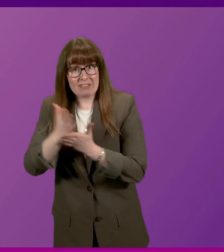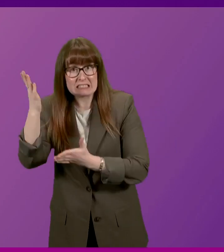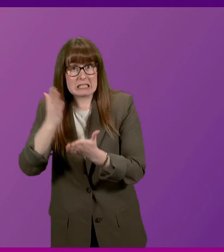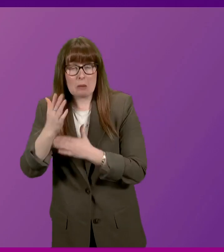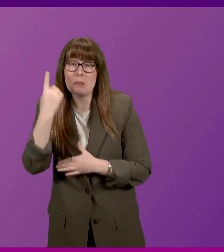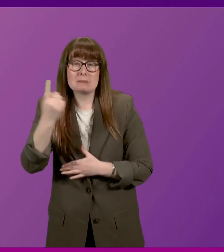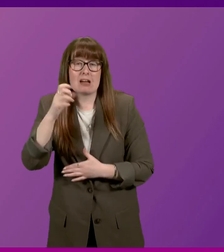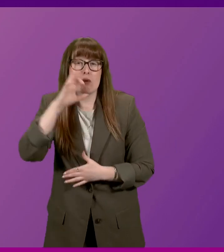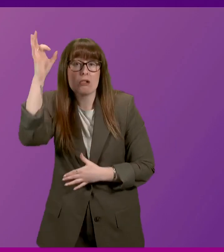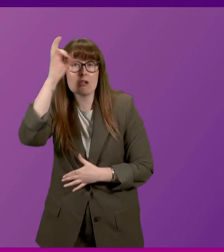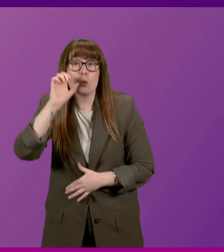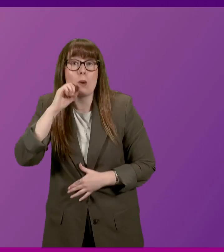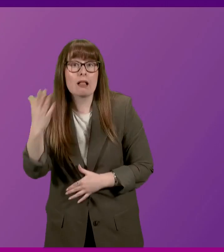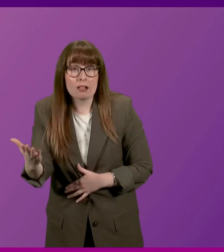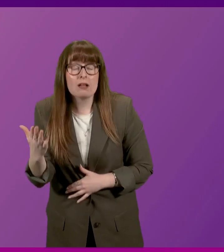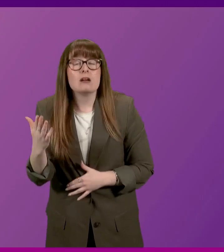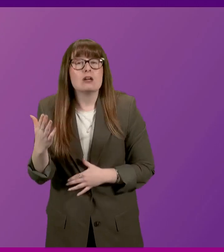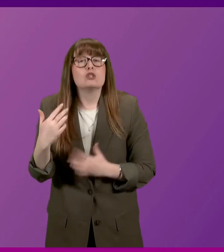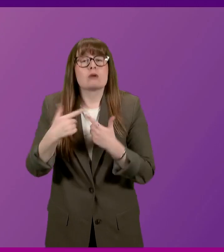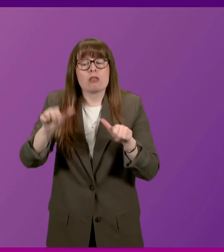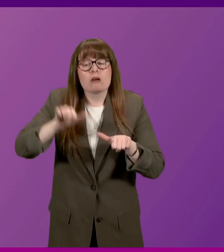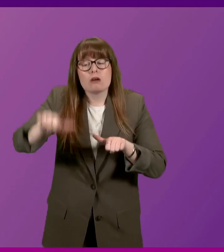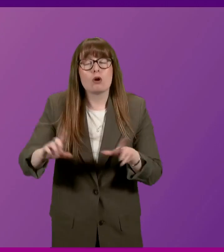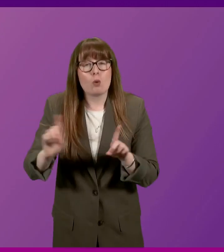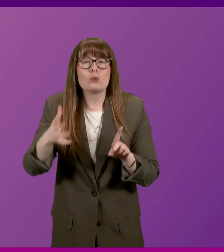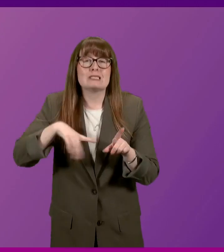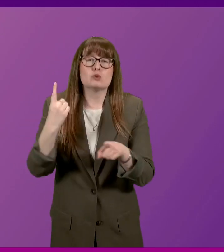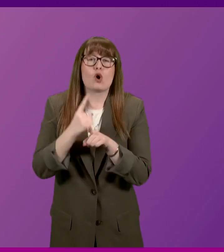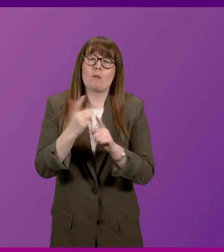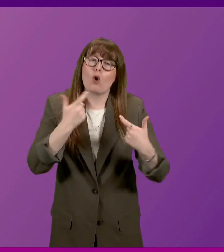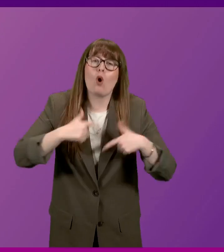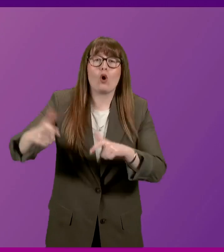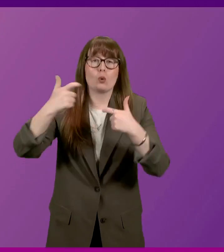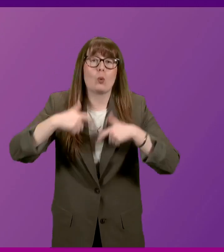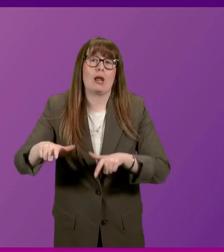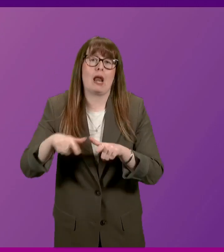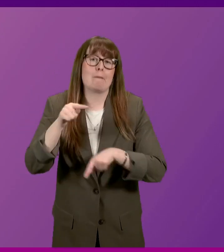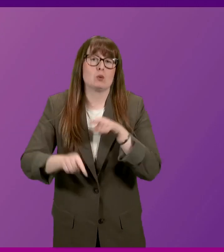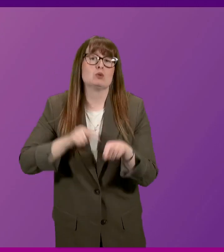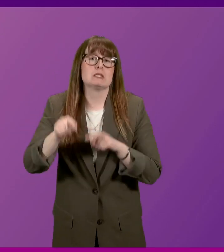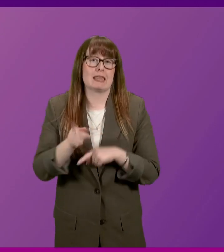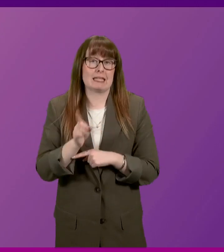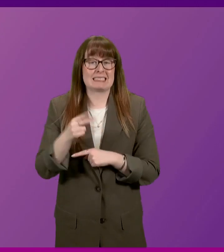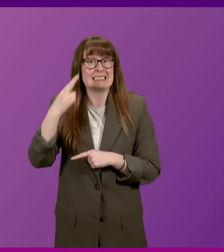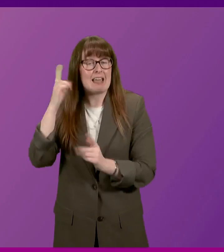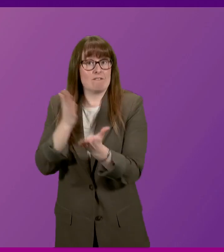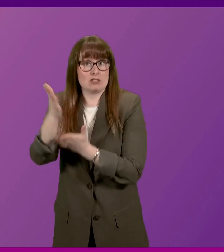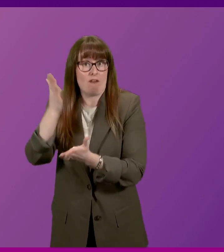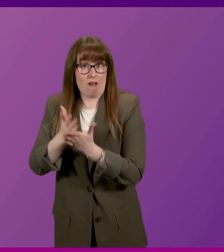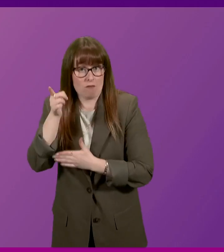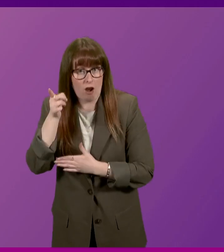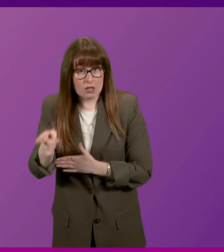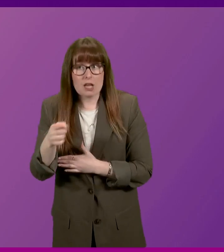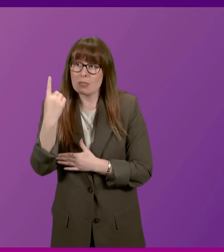aware. And the other step forward with that Act is talking about ongoing abuse. And these deaf victim survivors in our study had